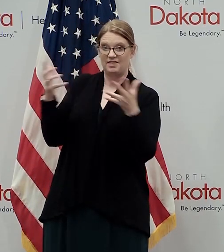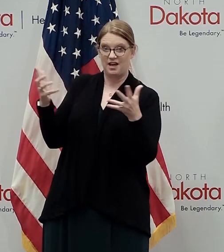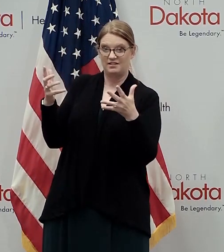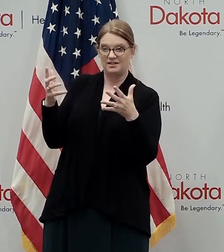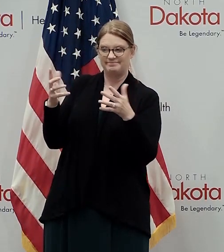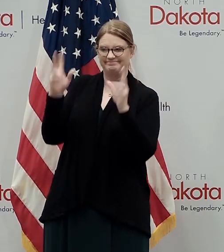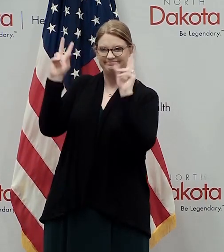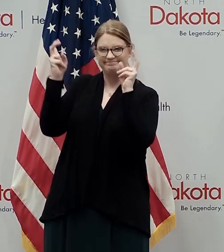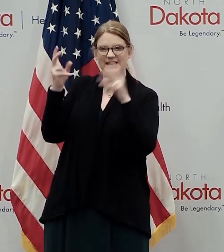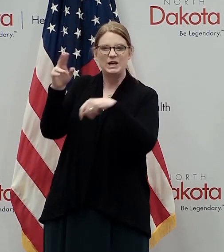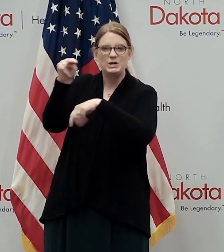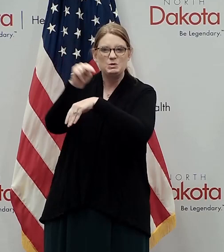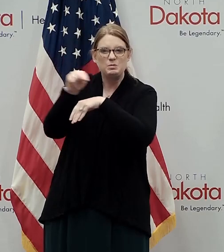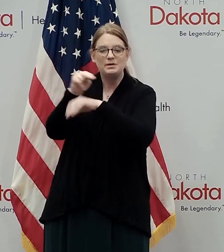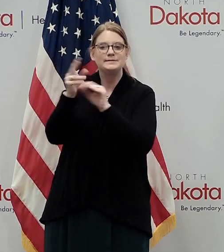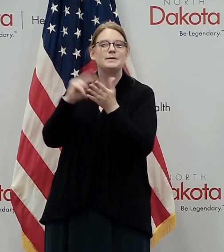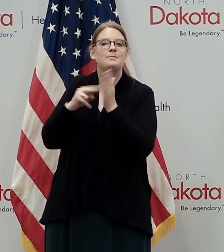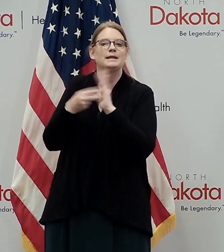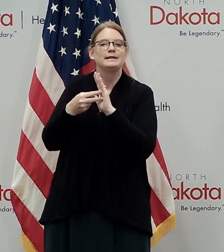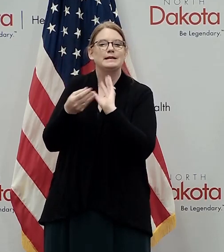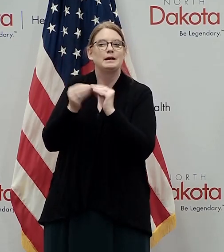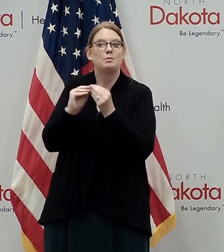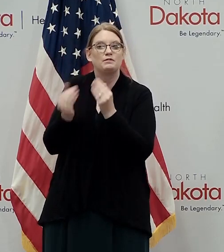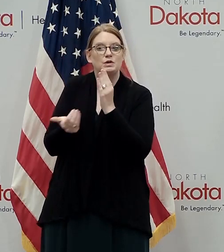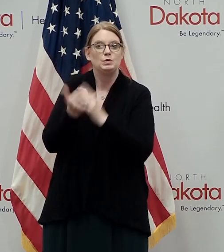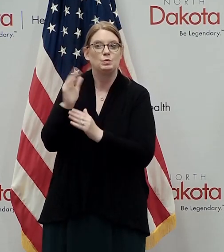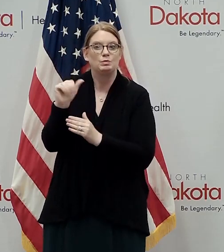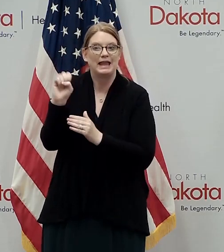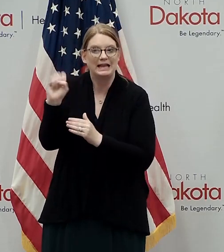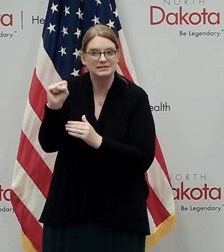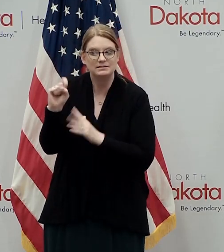the number of new cases that are coming. And of course,